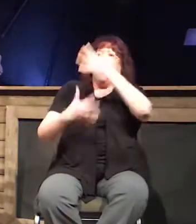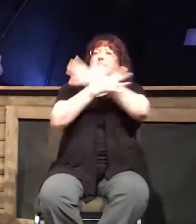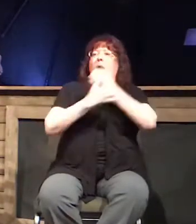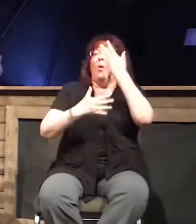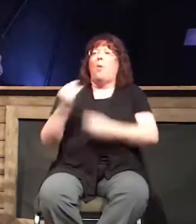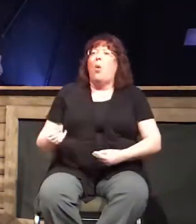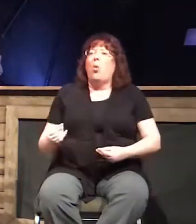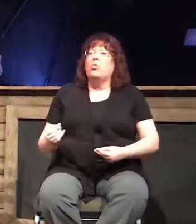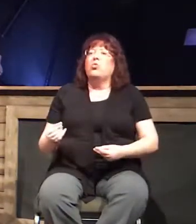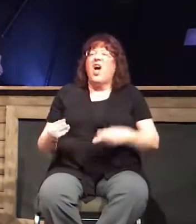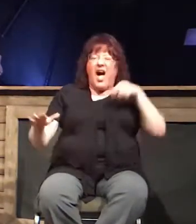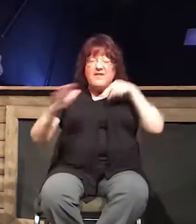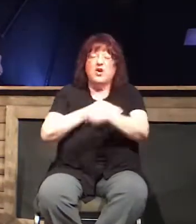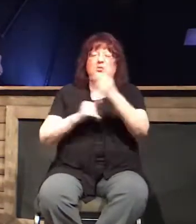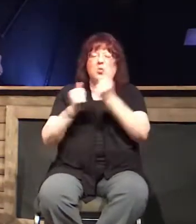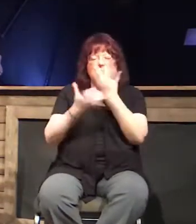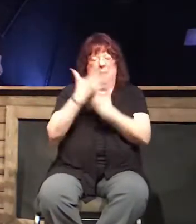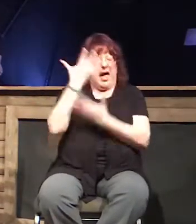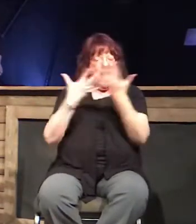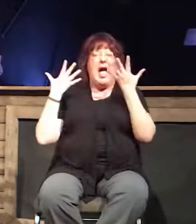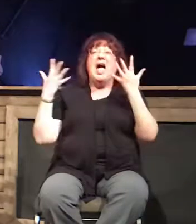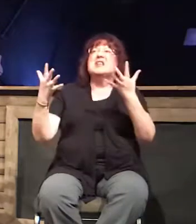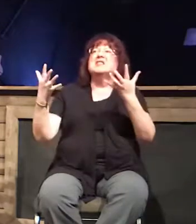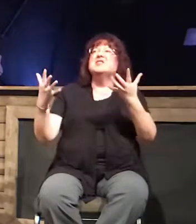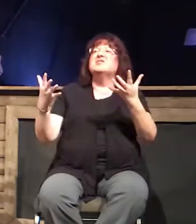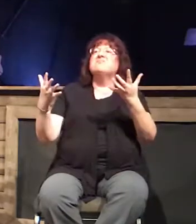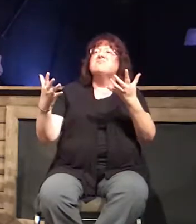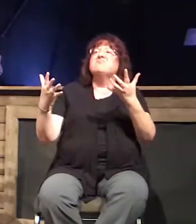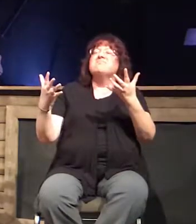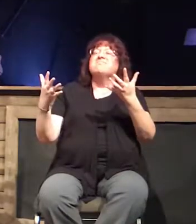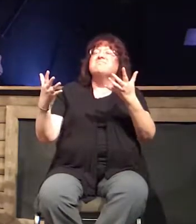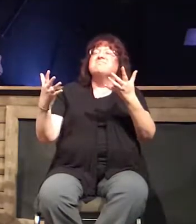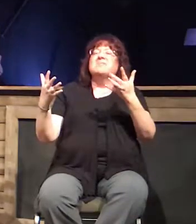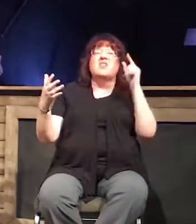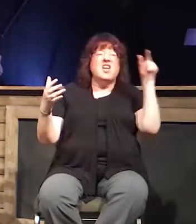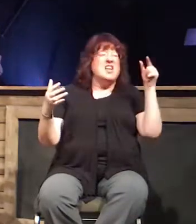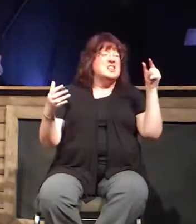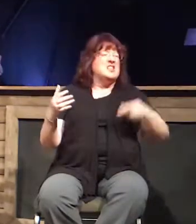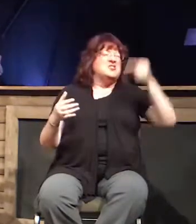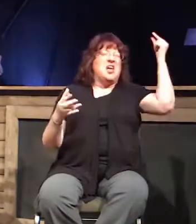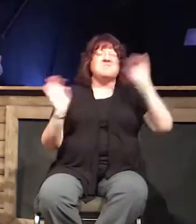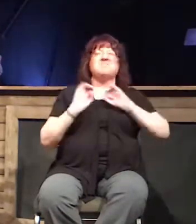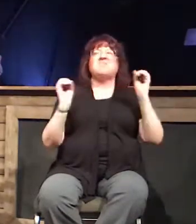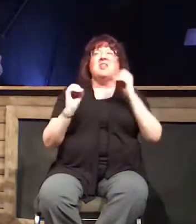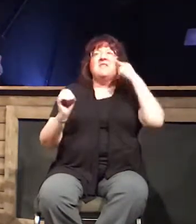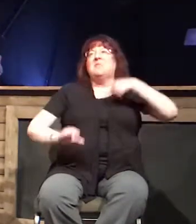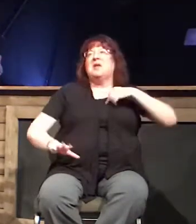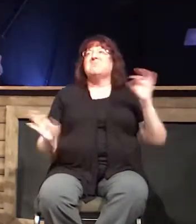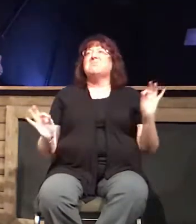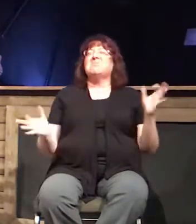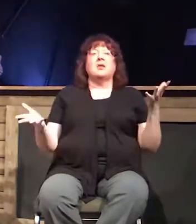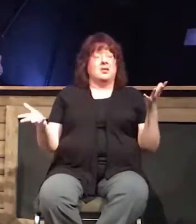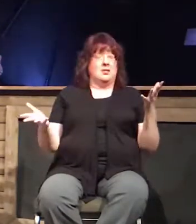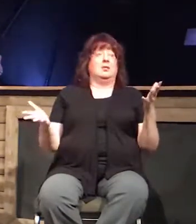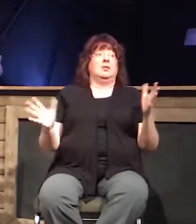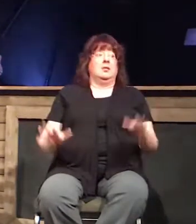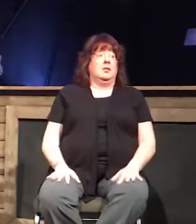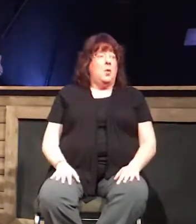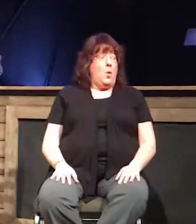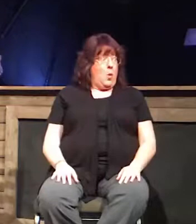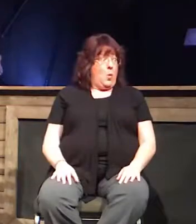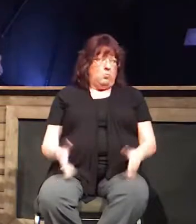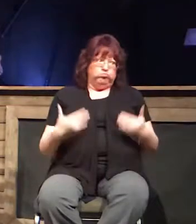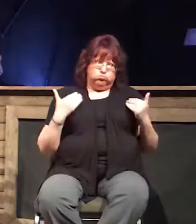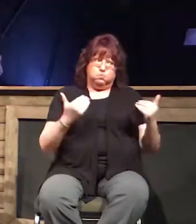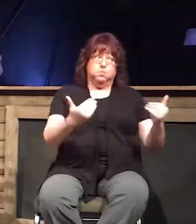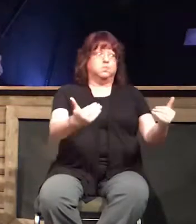bear, and I have killed him with my very own hands. This Philistine will be nothing for me." And you just kind of go,